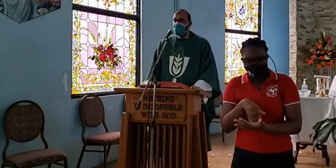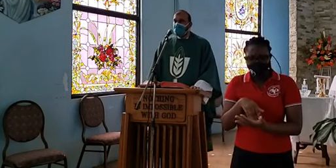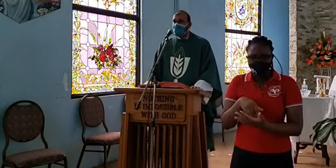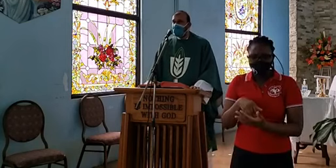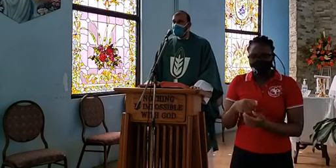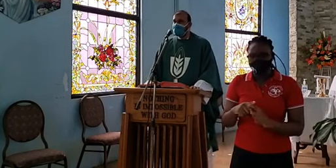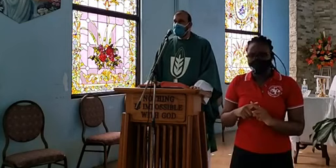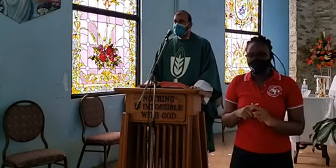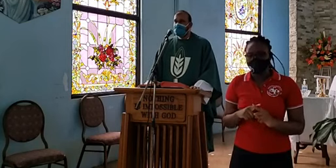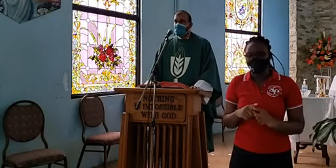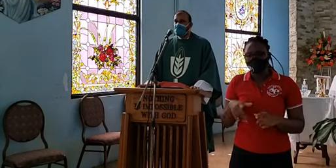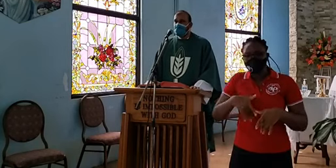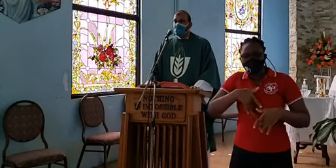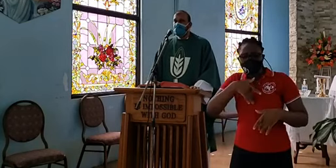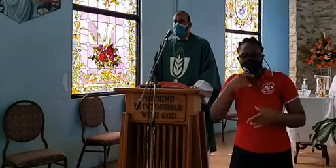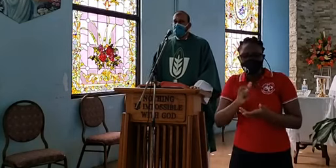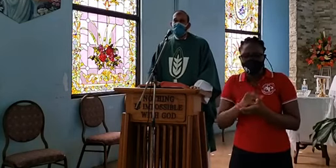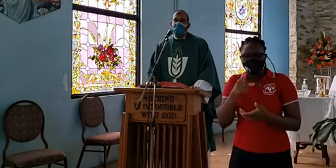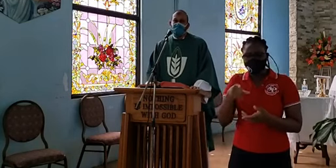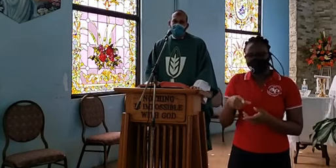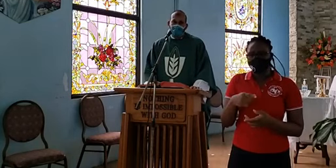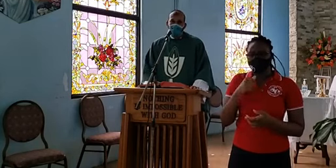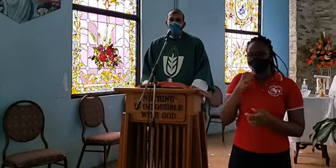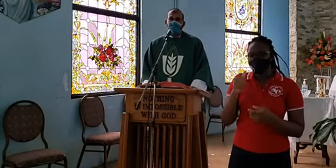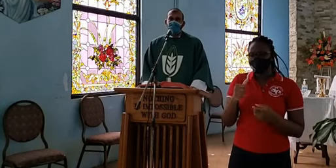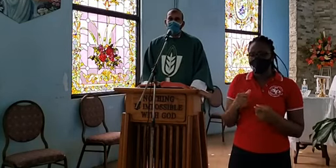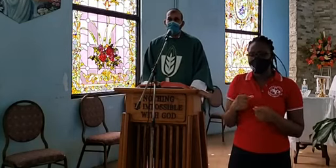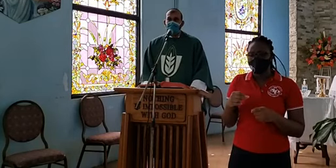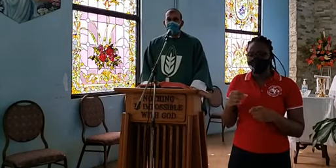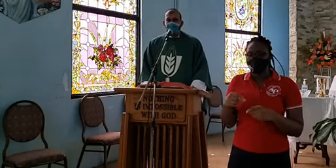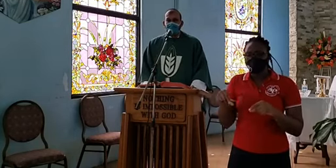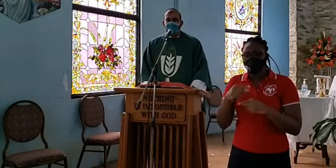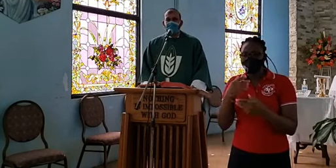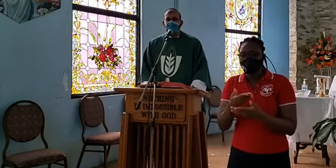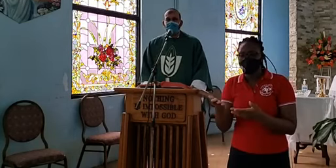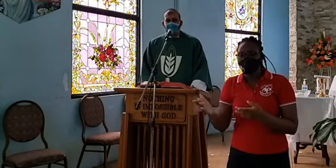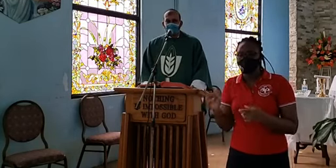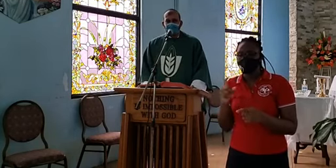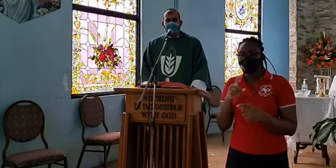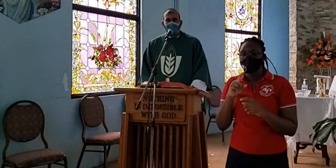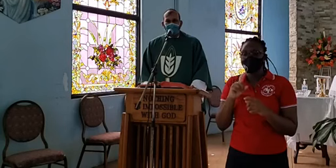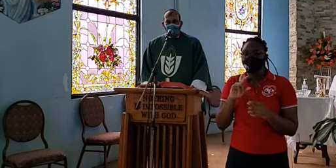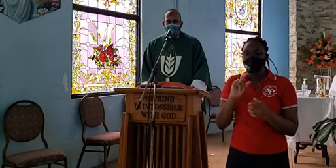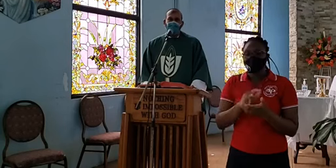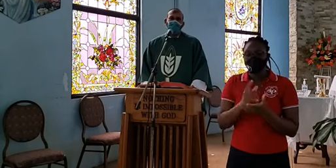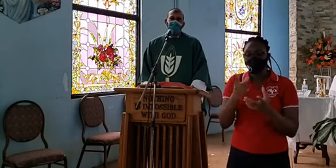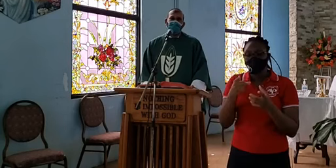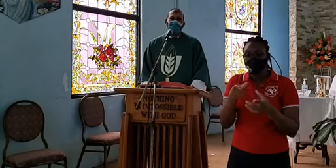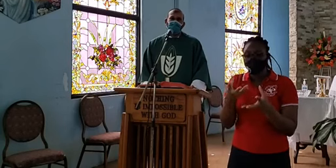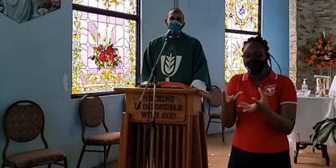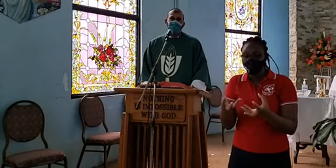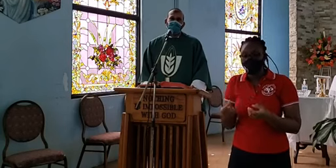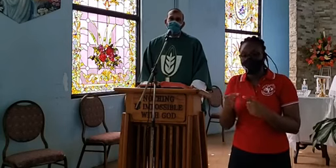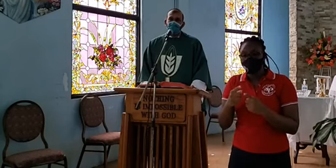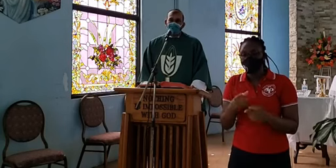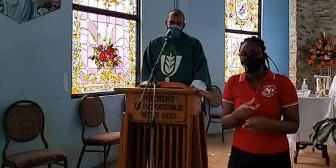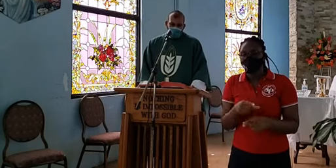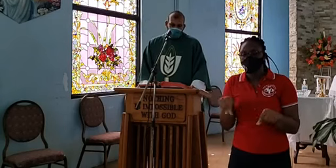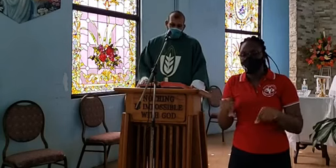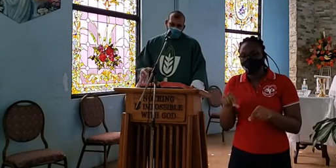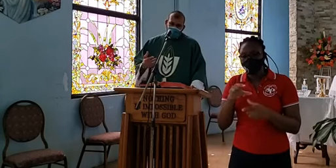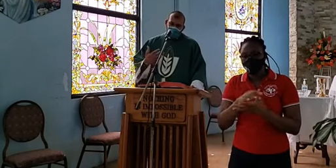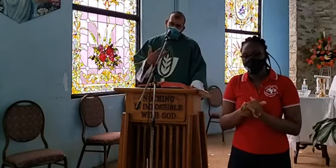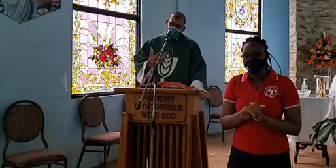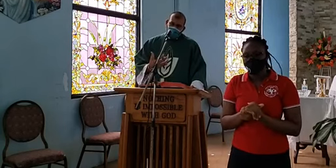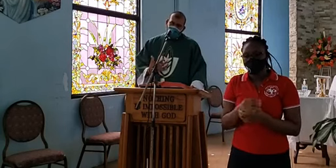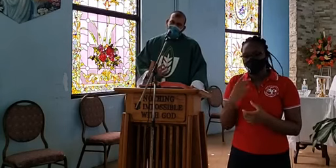feel that you will not accomplish the things that you set out to do. You may